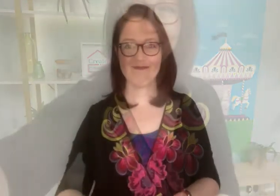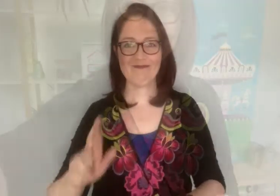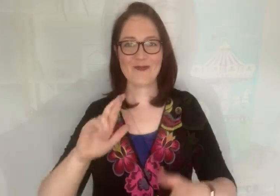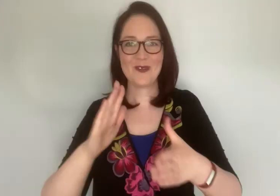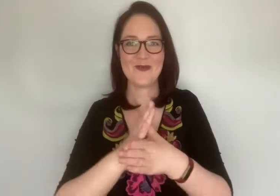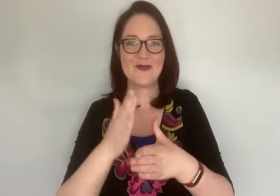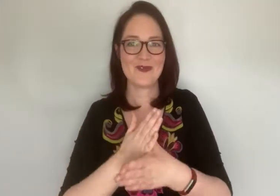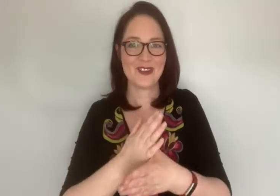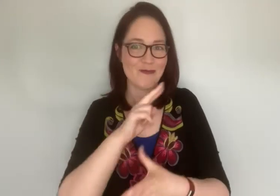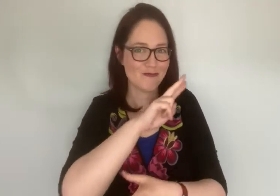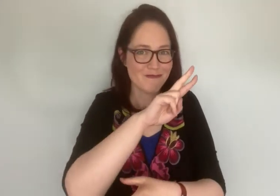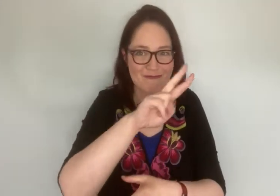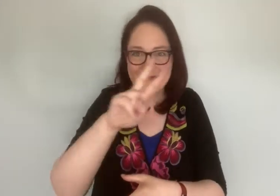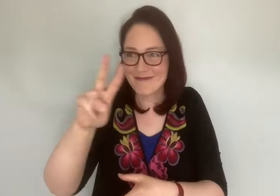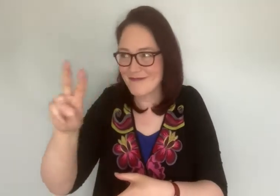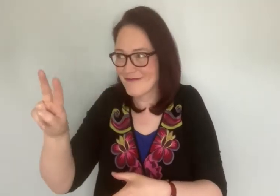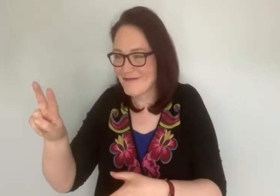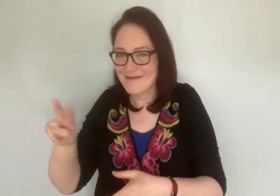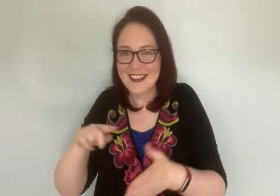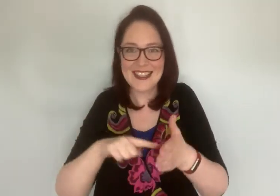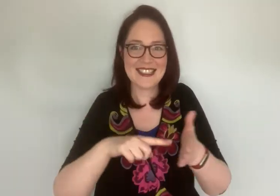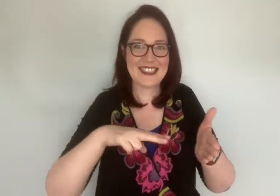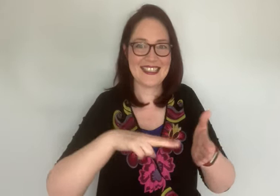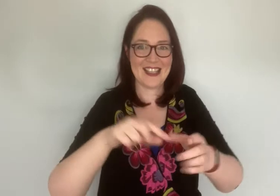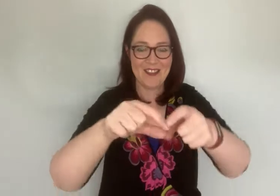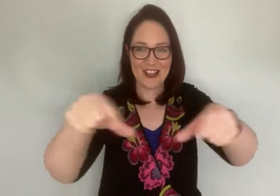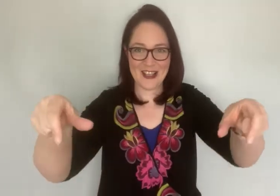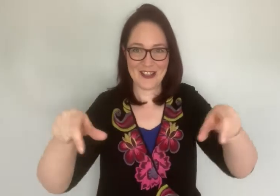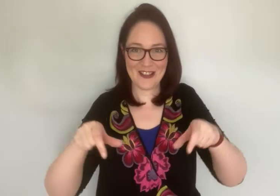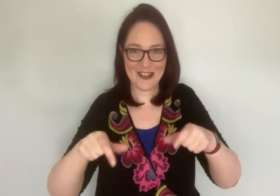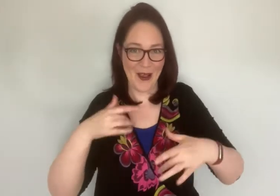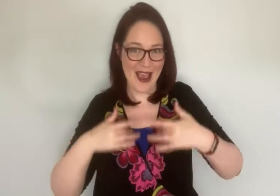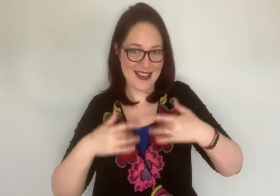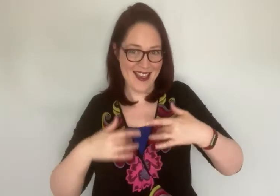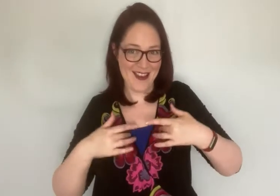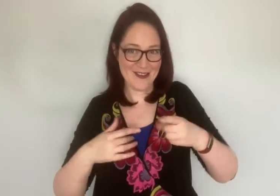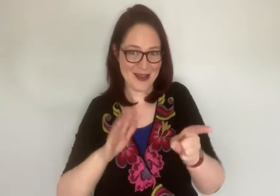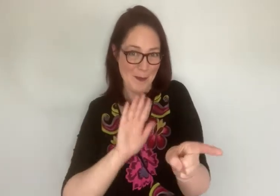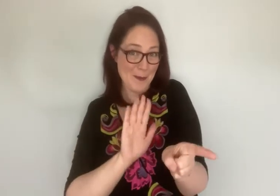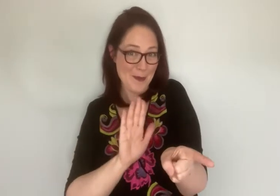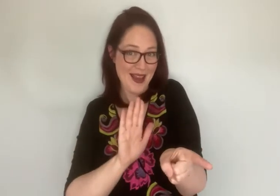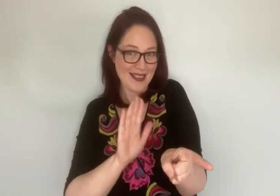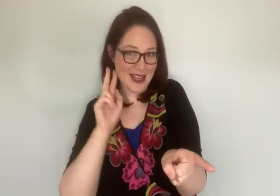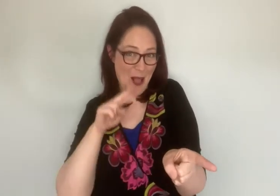Okay, so that was all I was able to film while I was in the studio. I hope you had a good look round. I'm sorry I wasn't able to